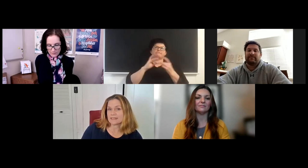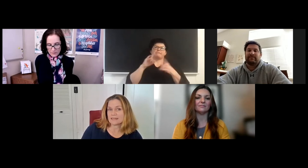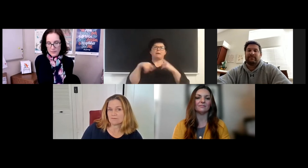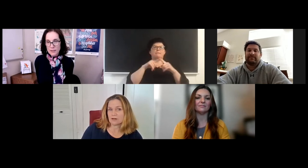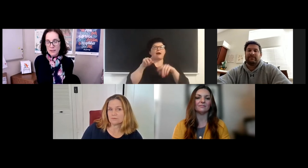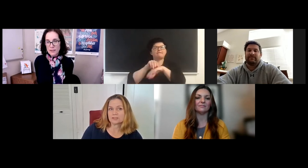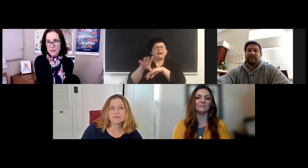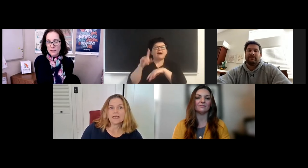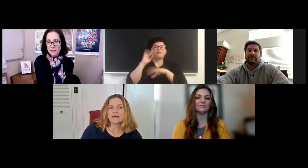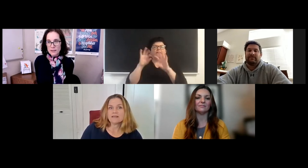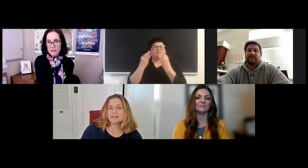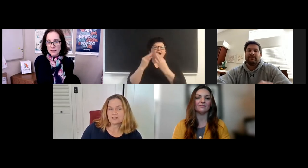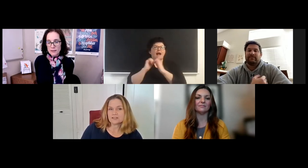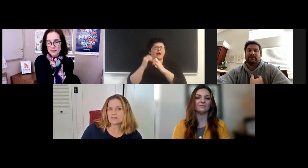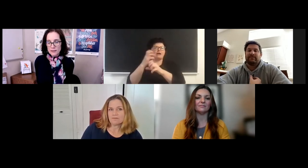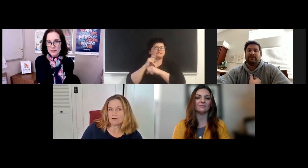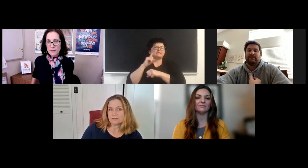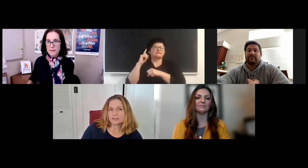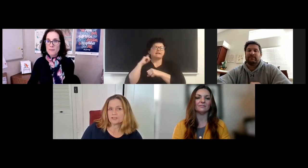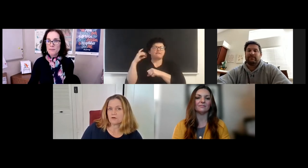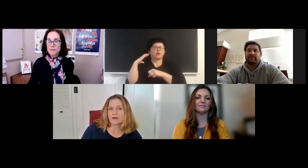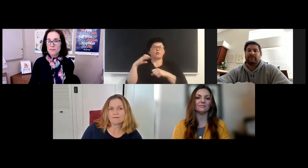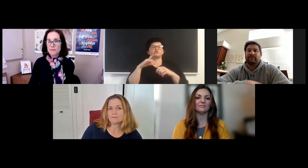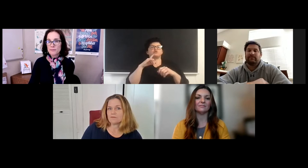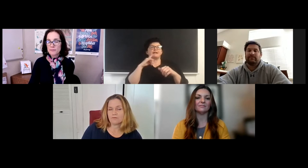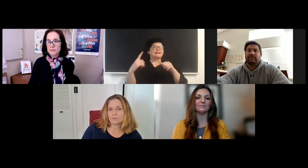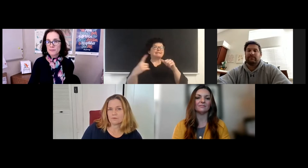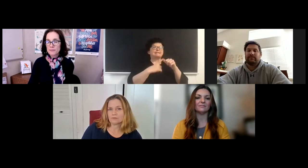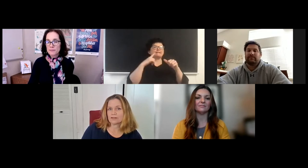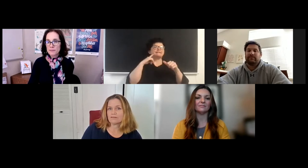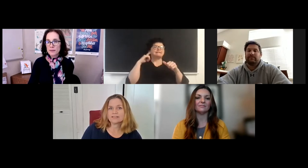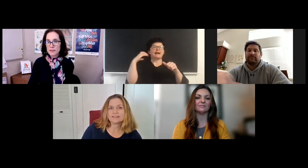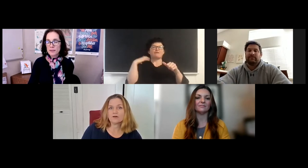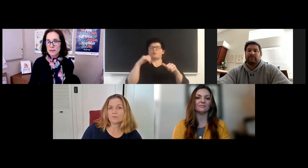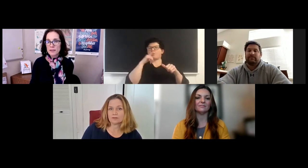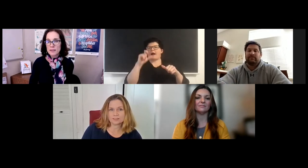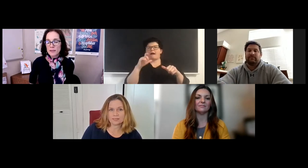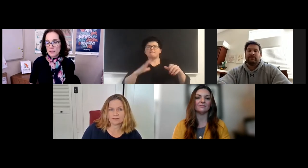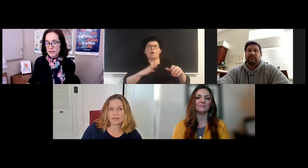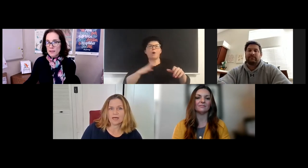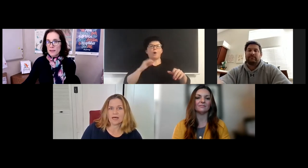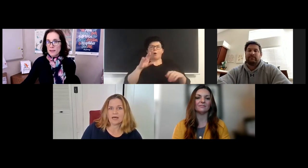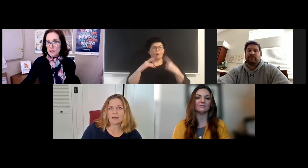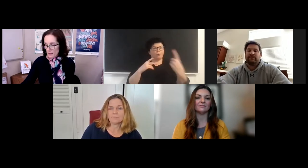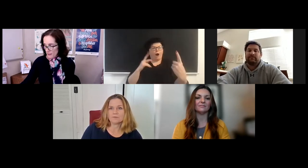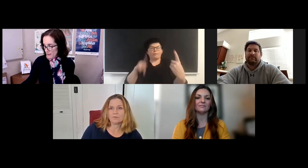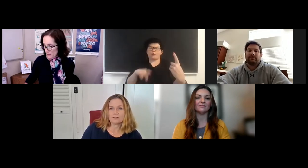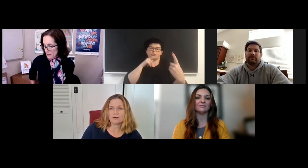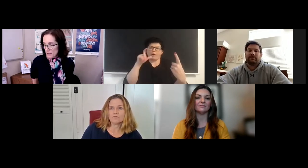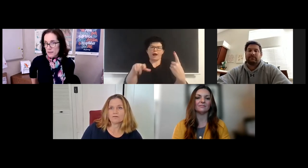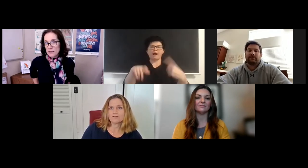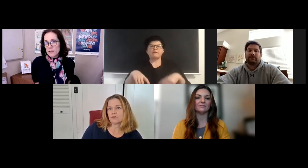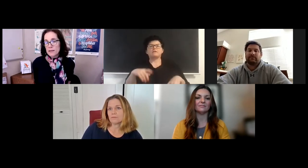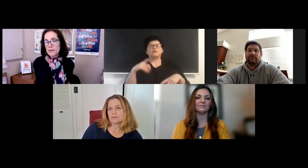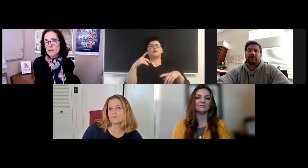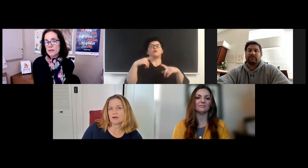getting a deaf coach, the initial deaf coaches don't have to be formal or even a single person. When you go